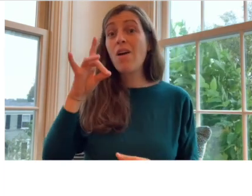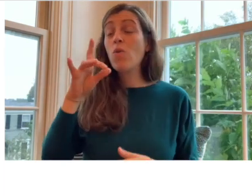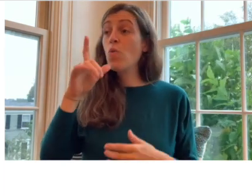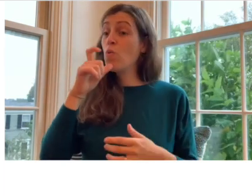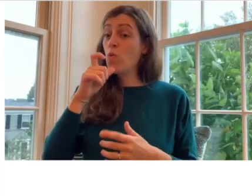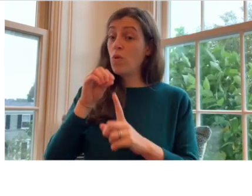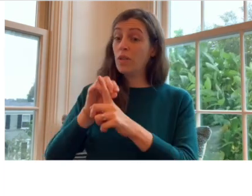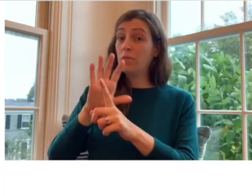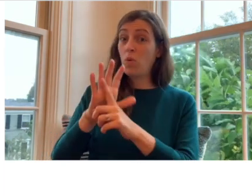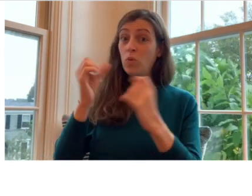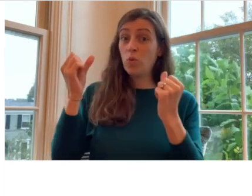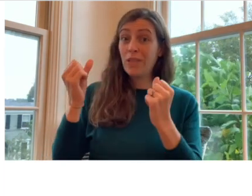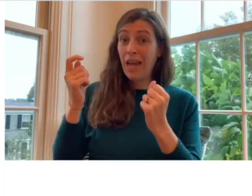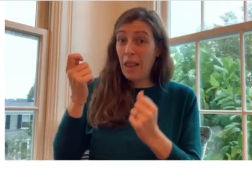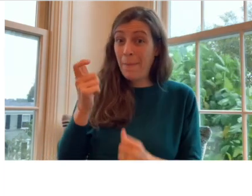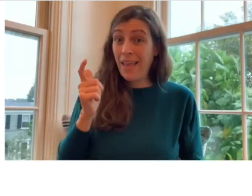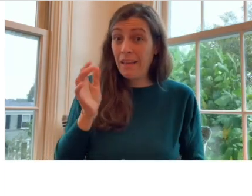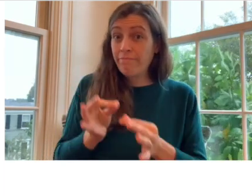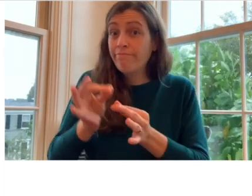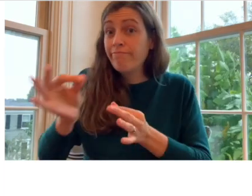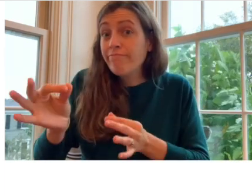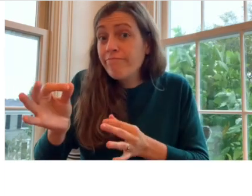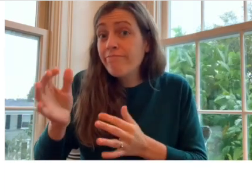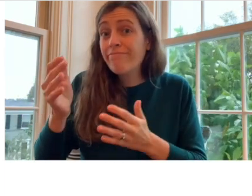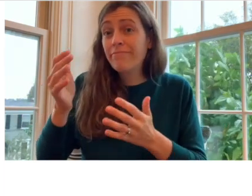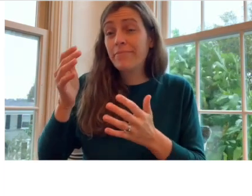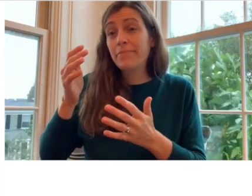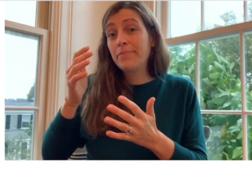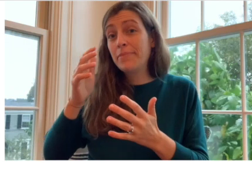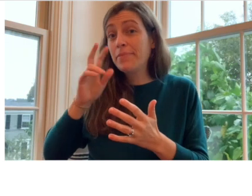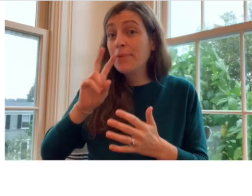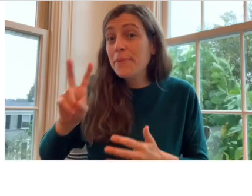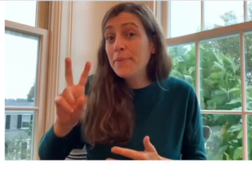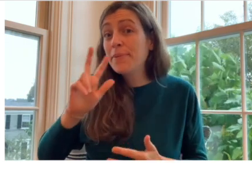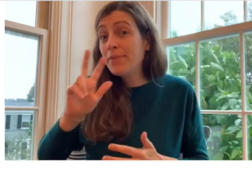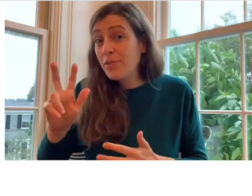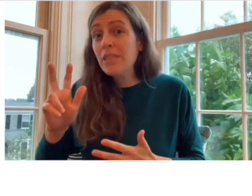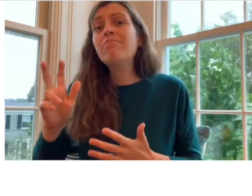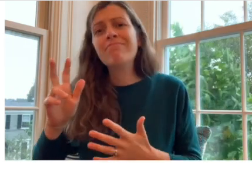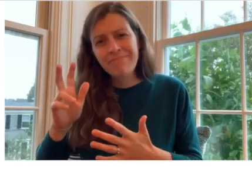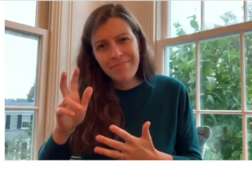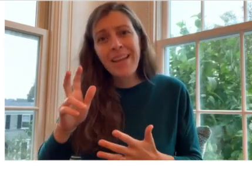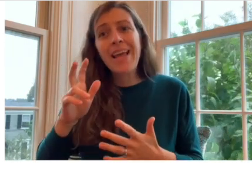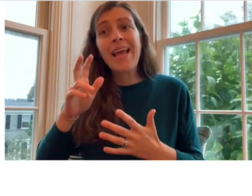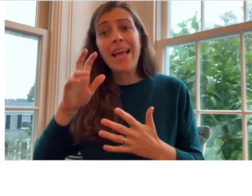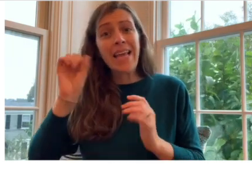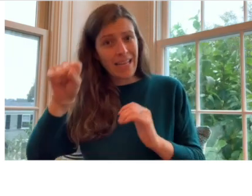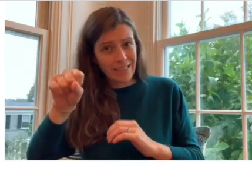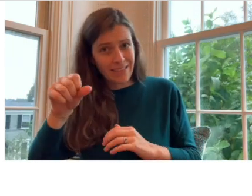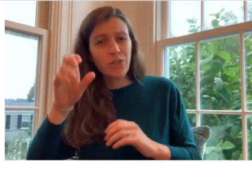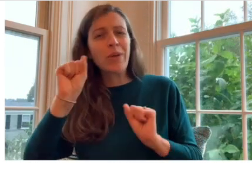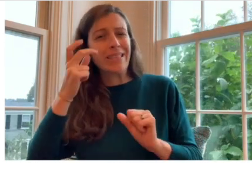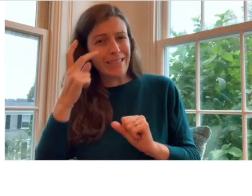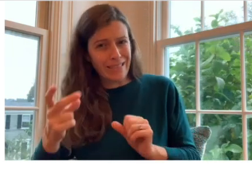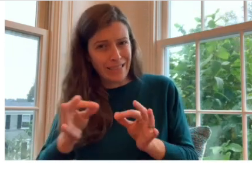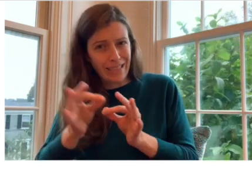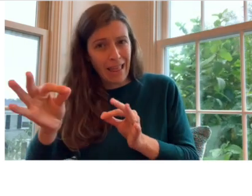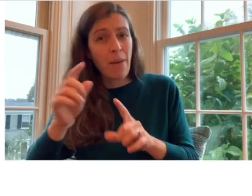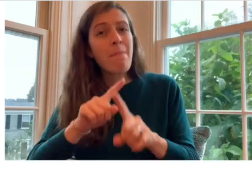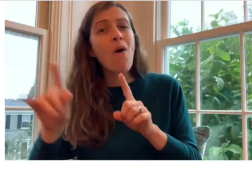We also found that children who are exposed a bit later made rapid gains, which is similar to what we see